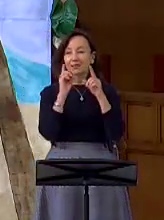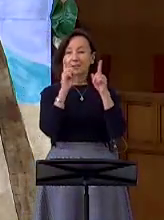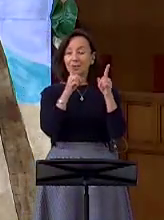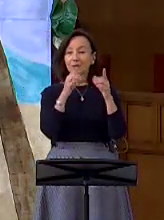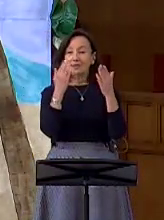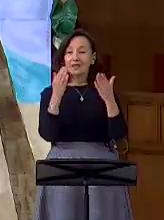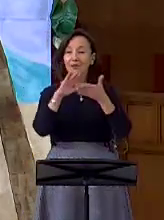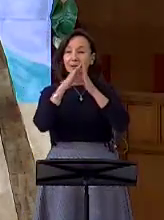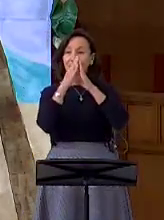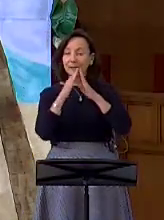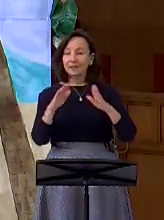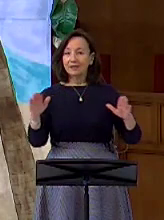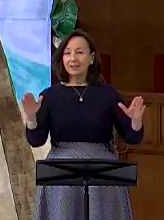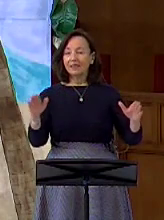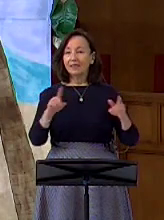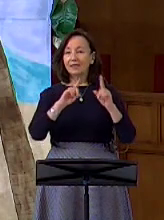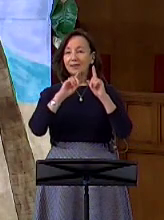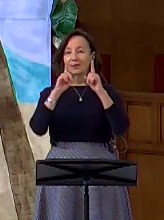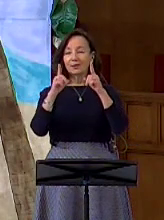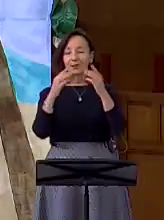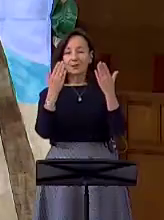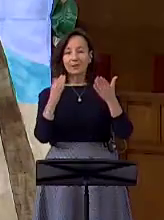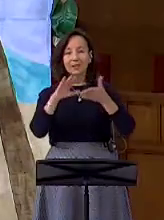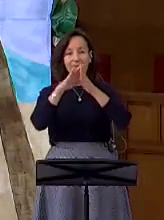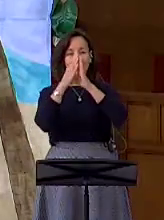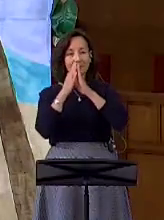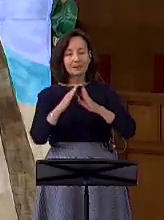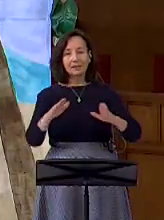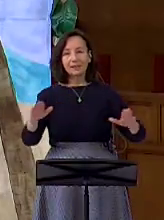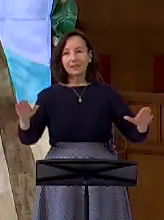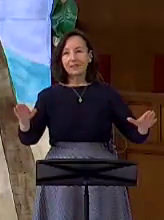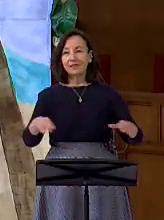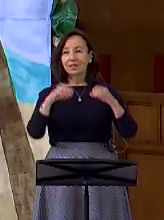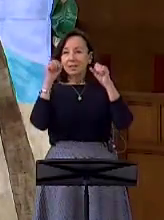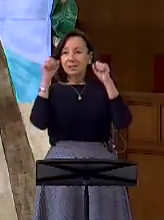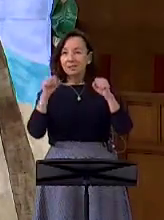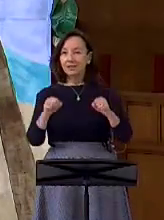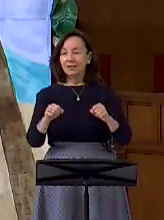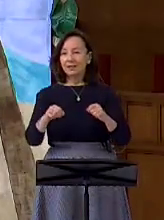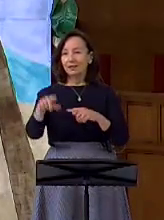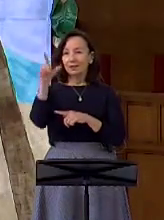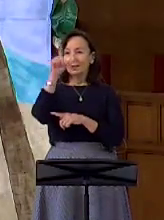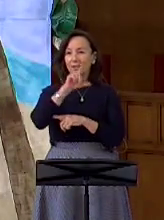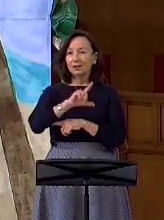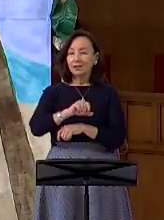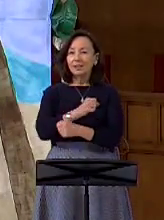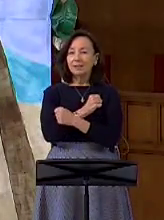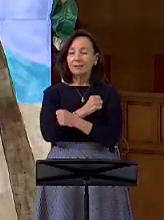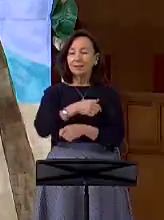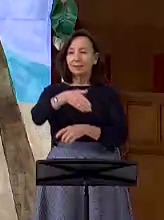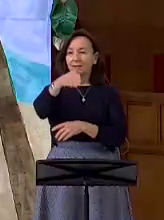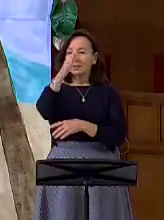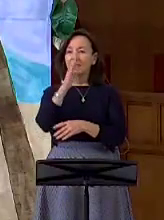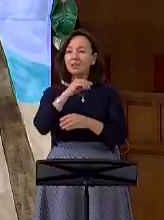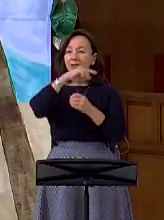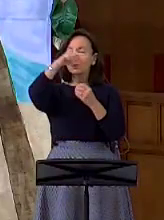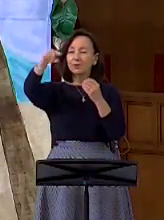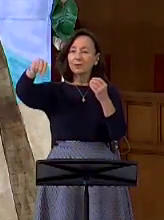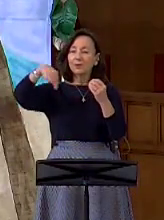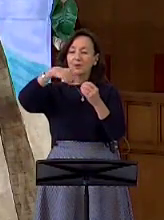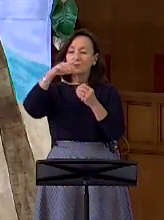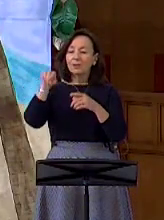Go now in peace, go now in peace. May the love of